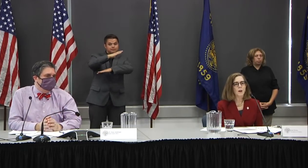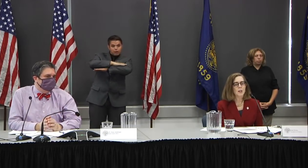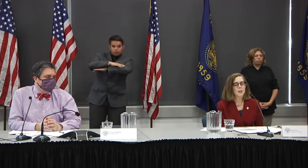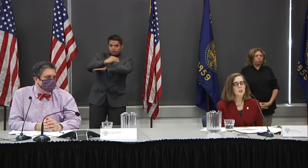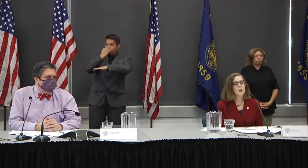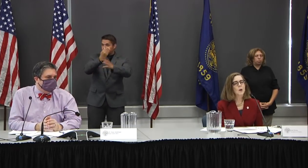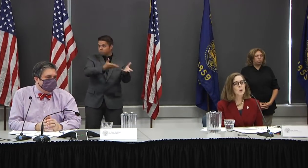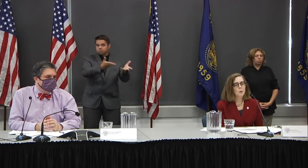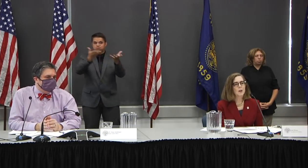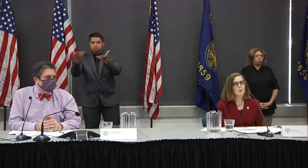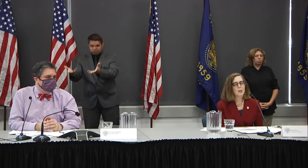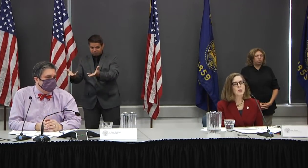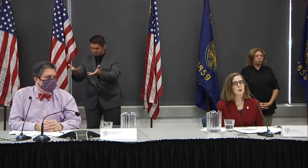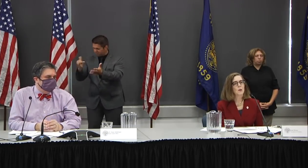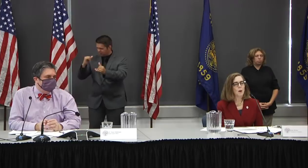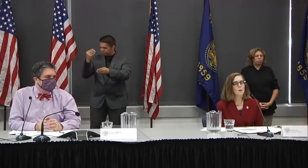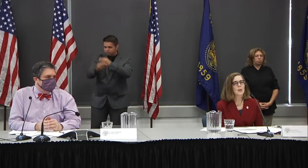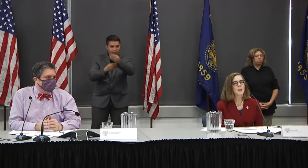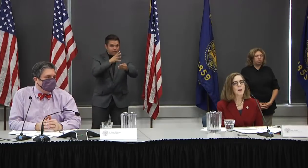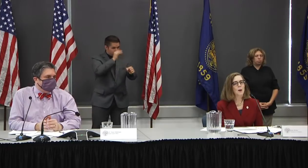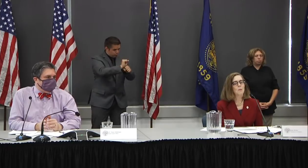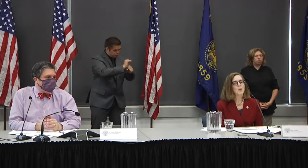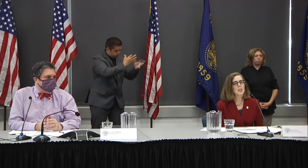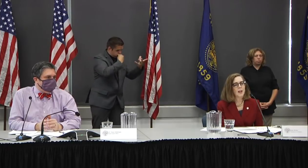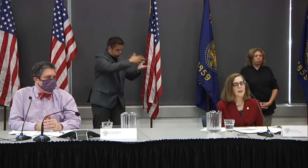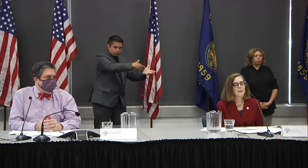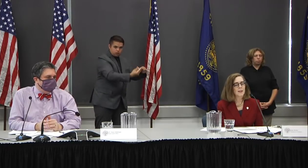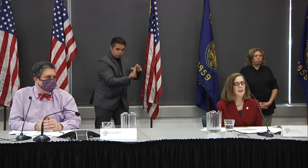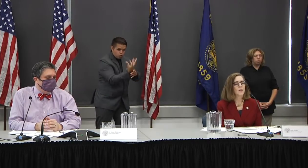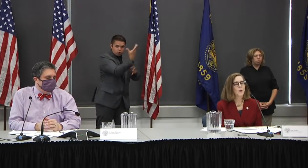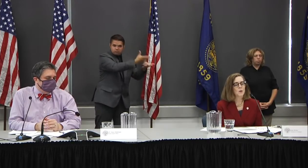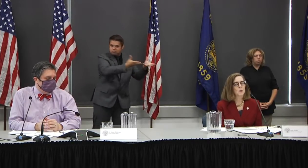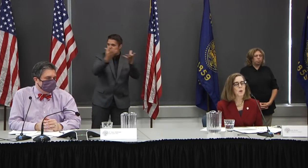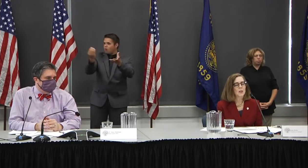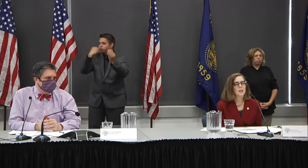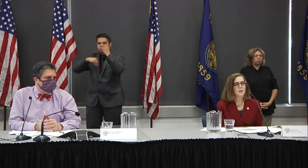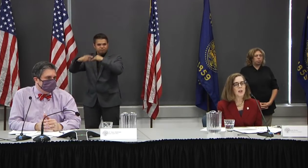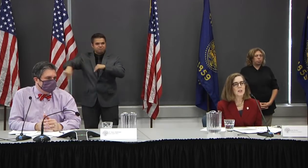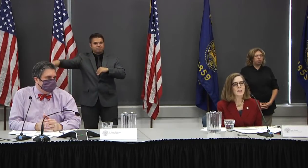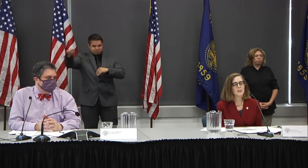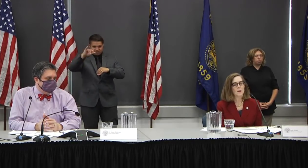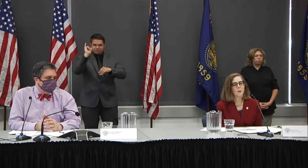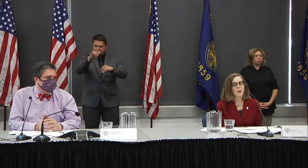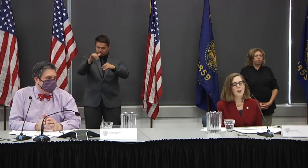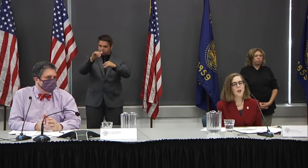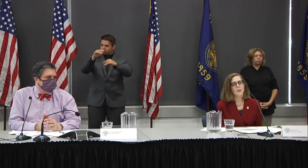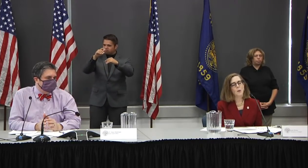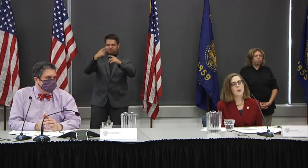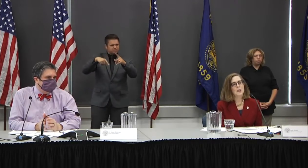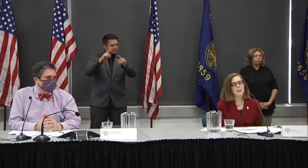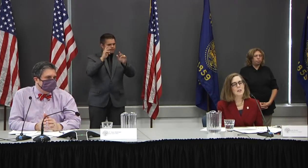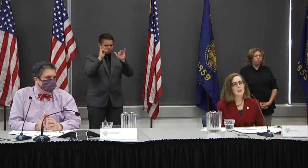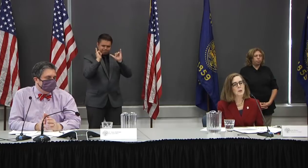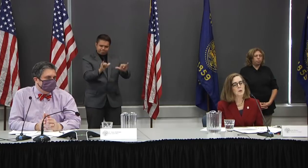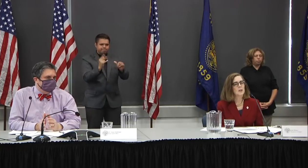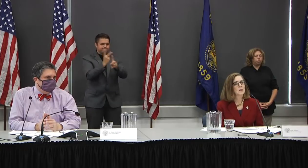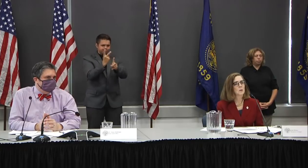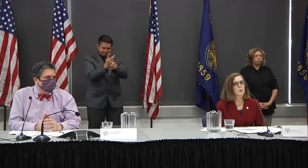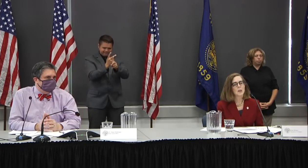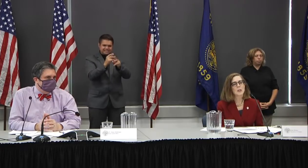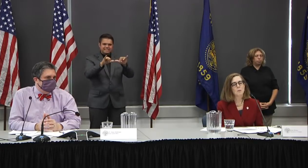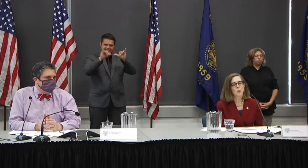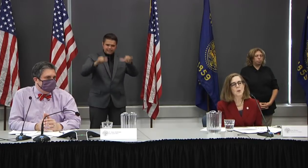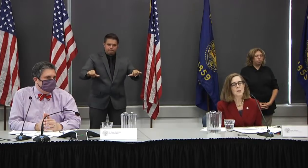that heritage. We want to make sure that we protect the folks working in that system and that we continue